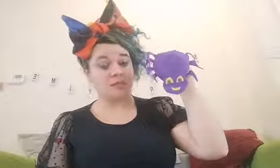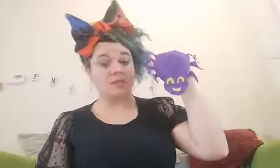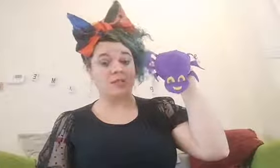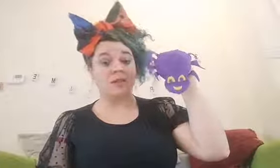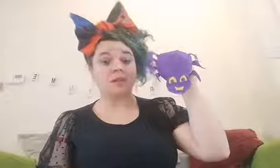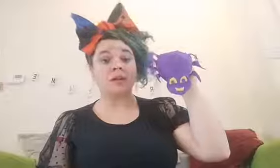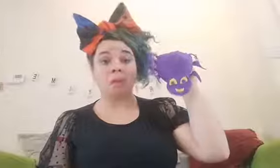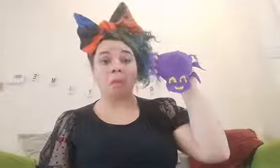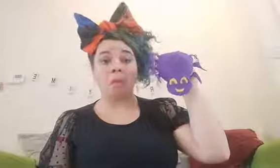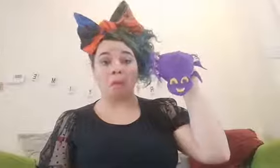was tasty.